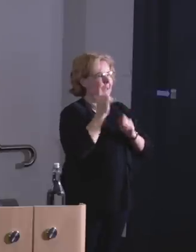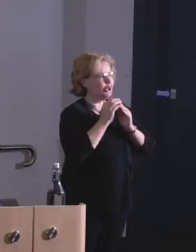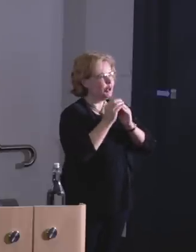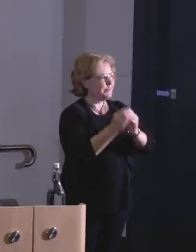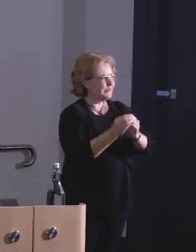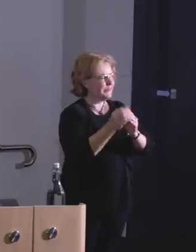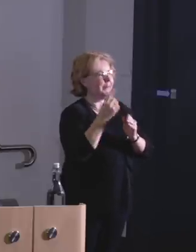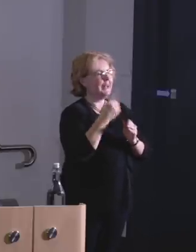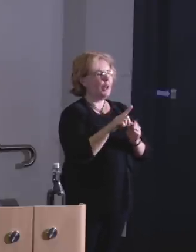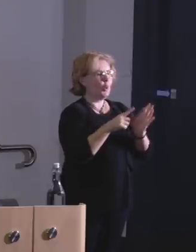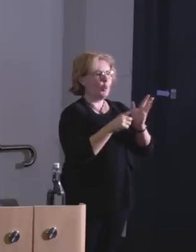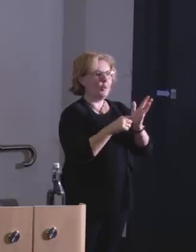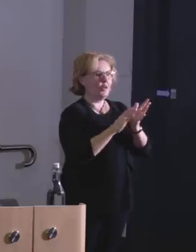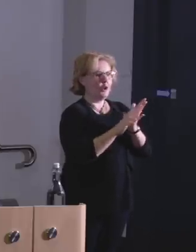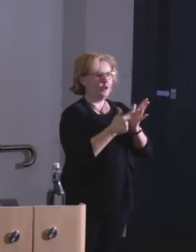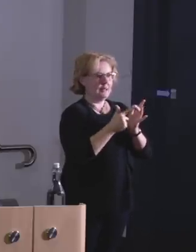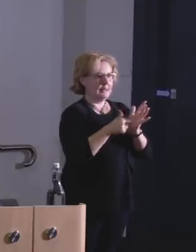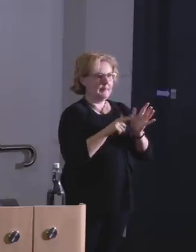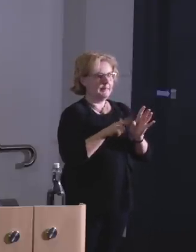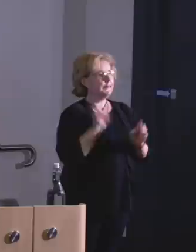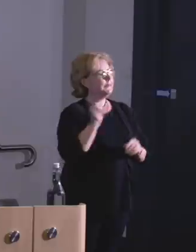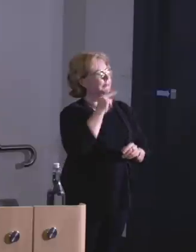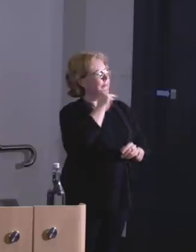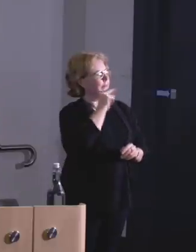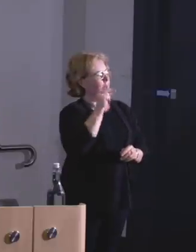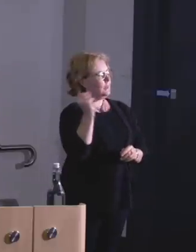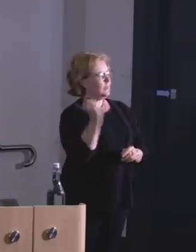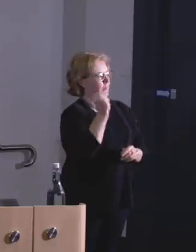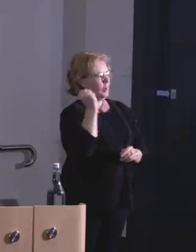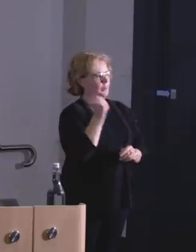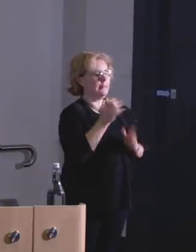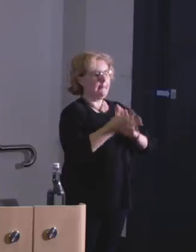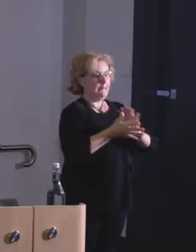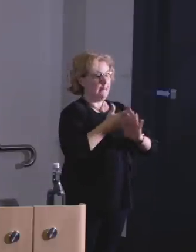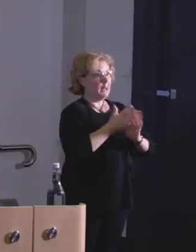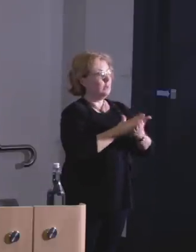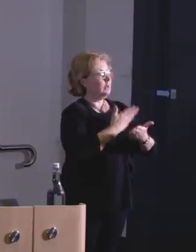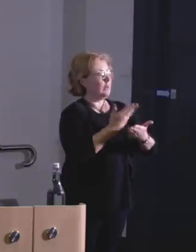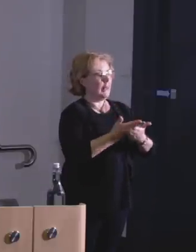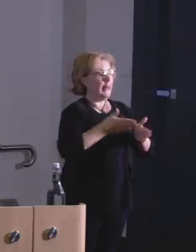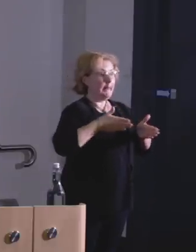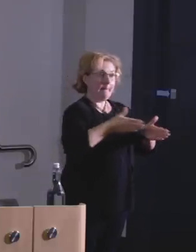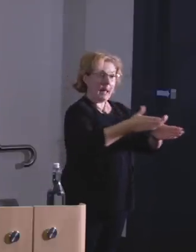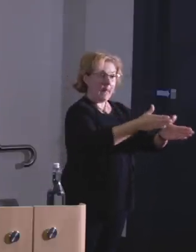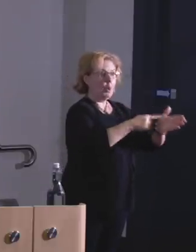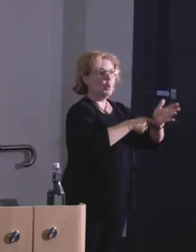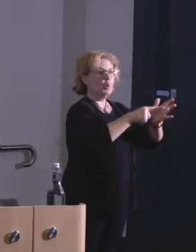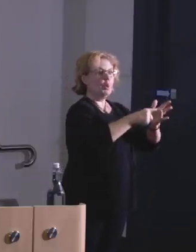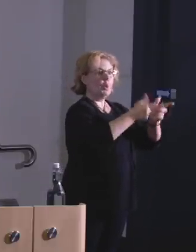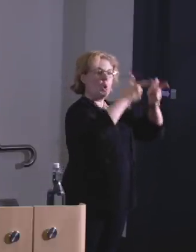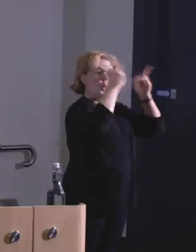oleala ilepule ole tautua. The path to authority is through